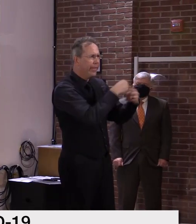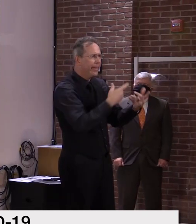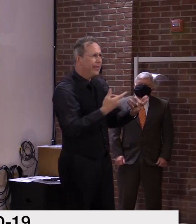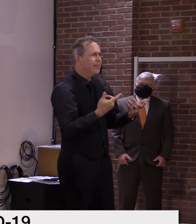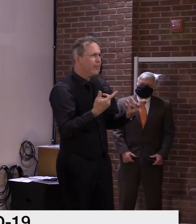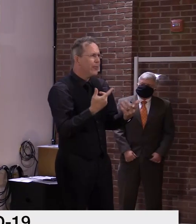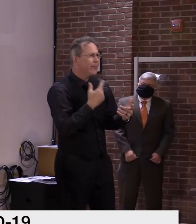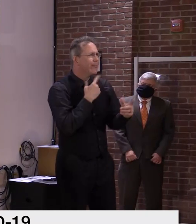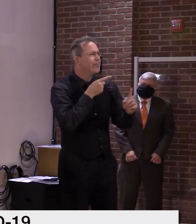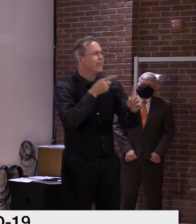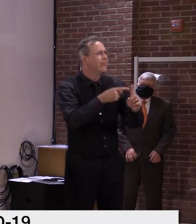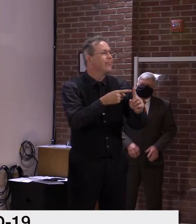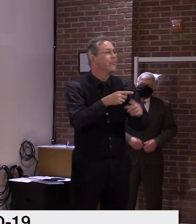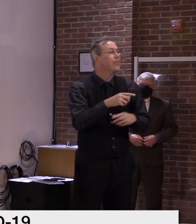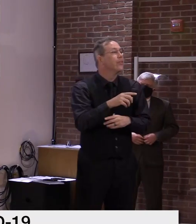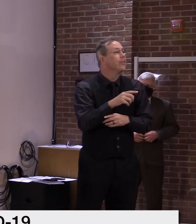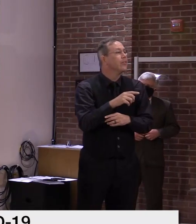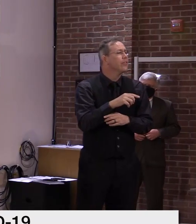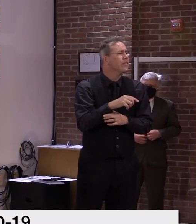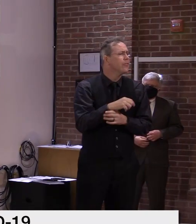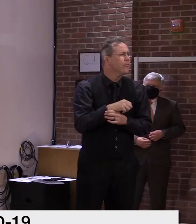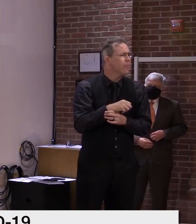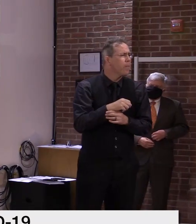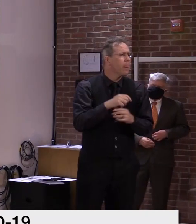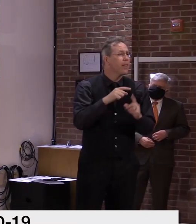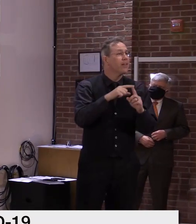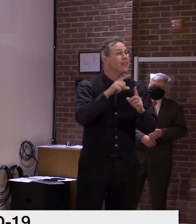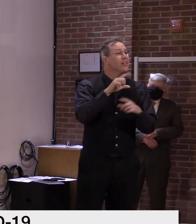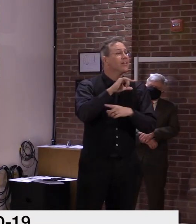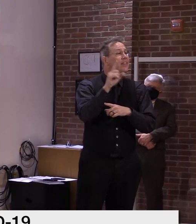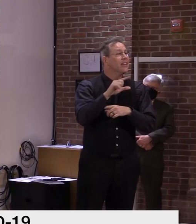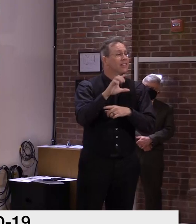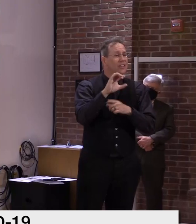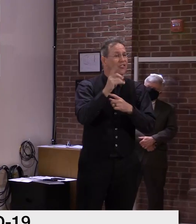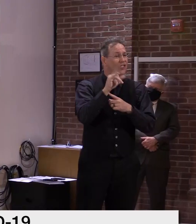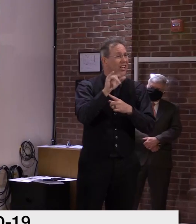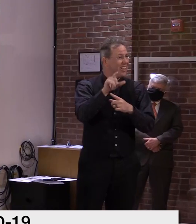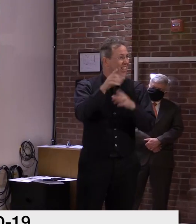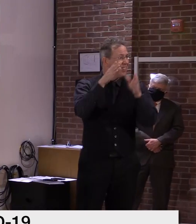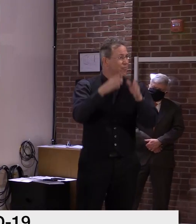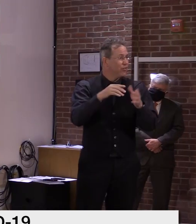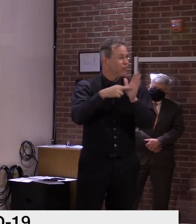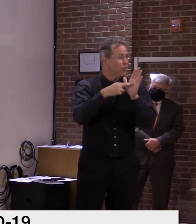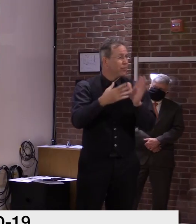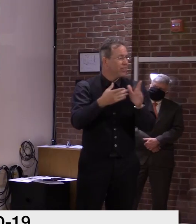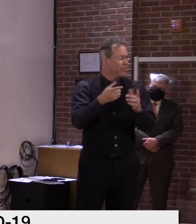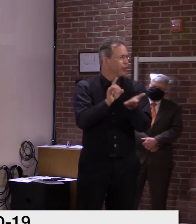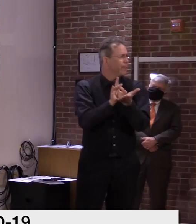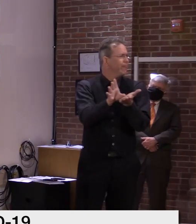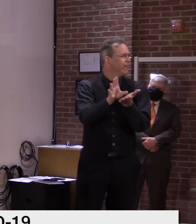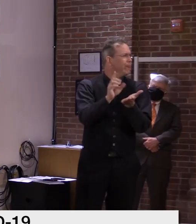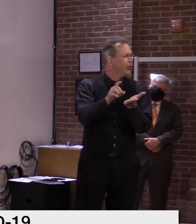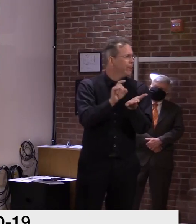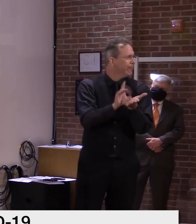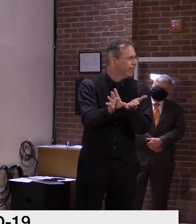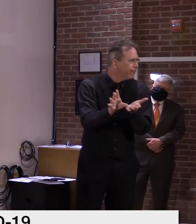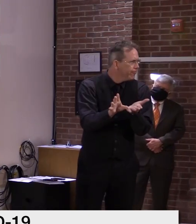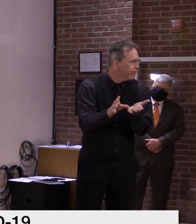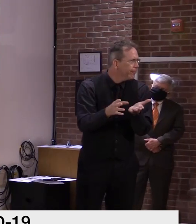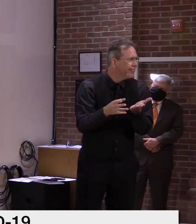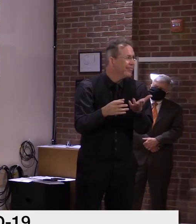and as well as others within the party. And I obviously don't